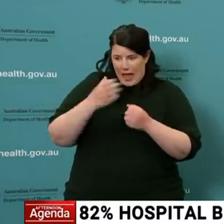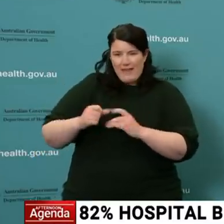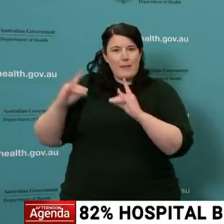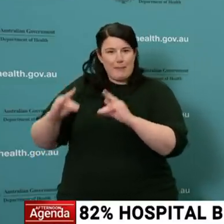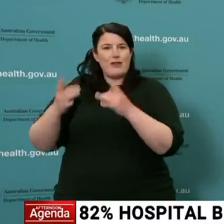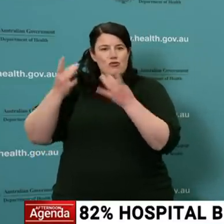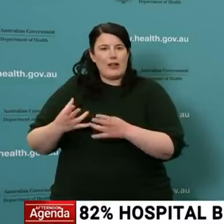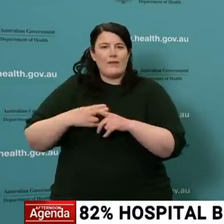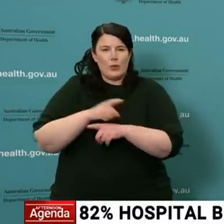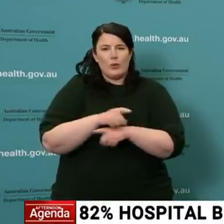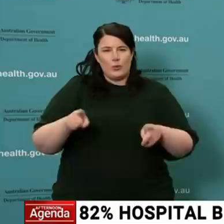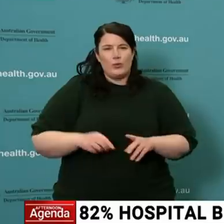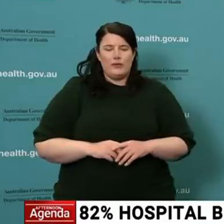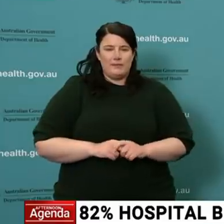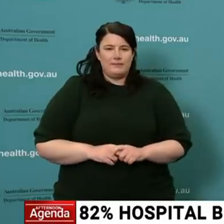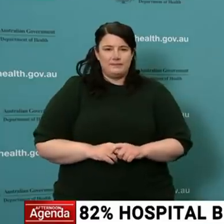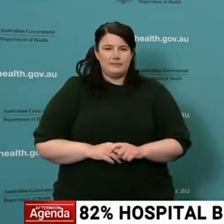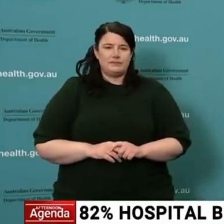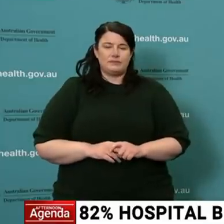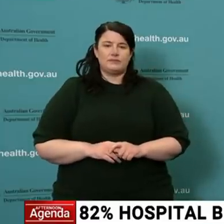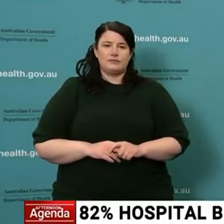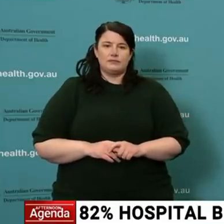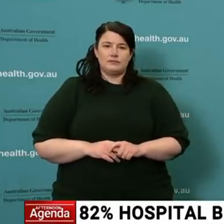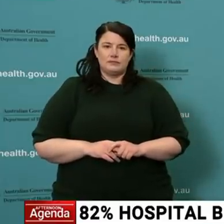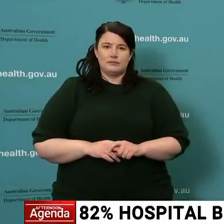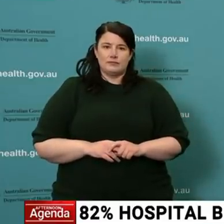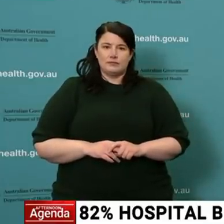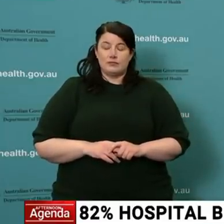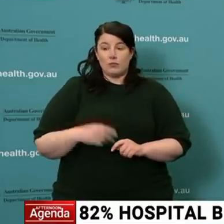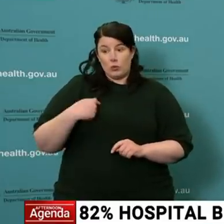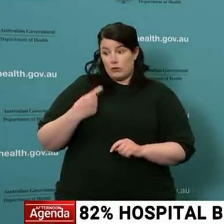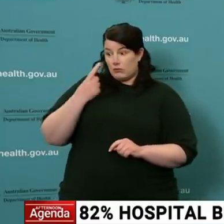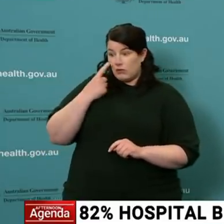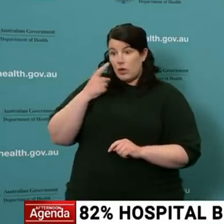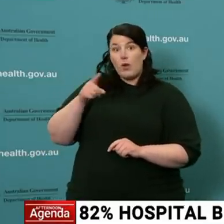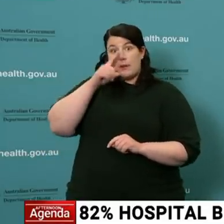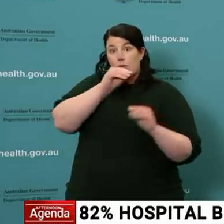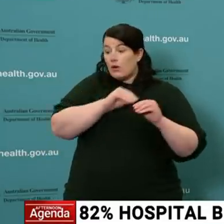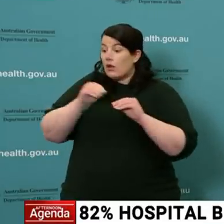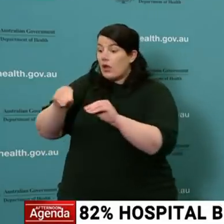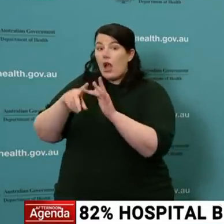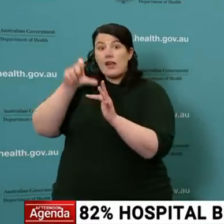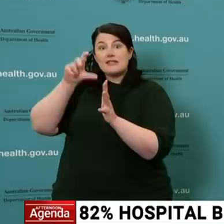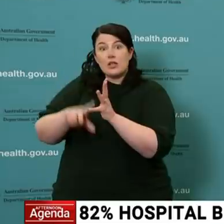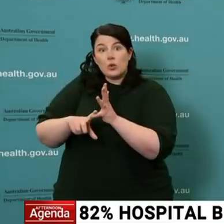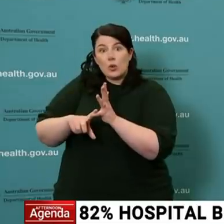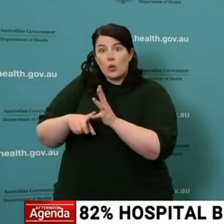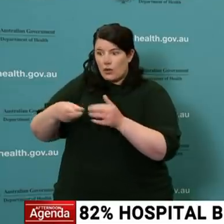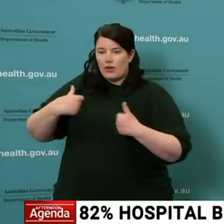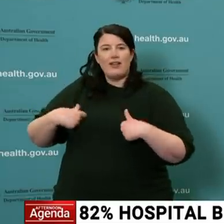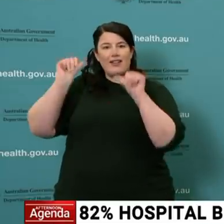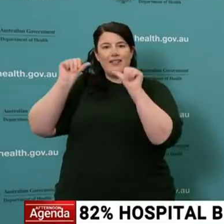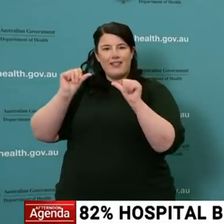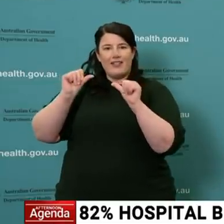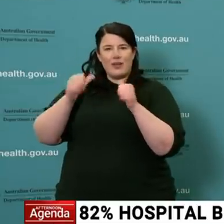one of the reasons why our results out of intensive care are so good compared to the rest of the world,